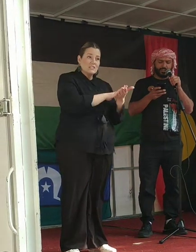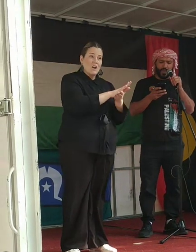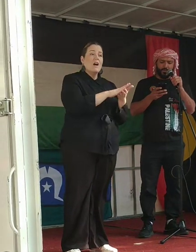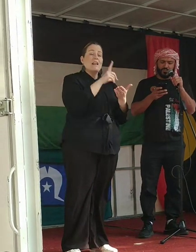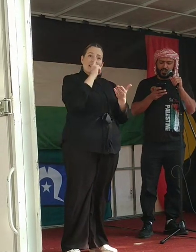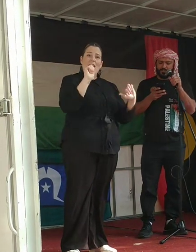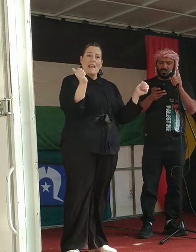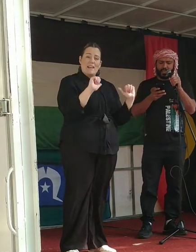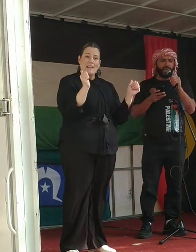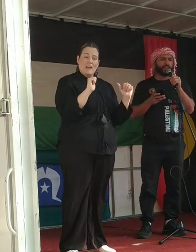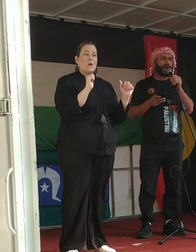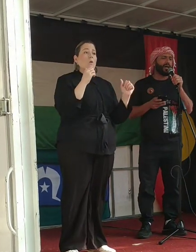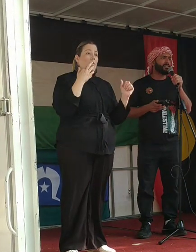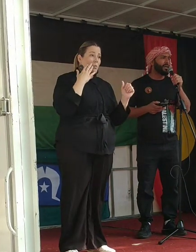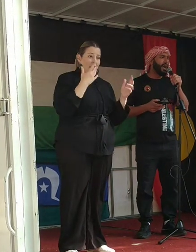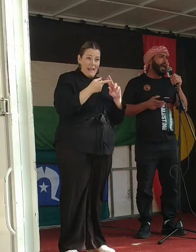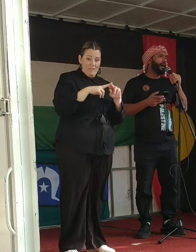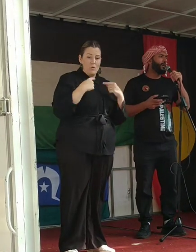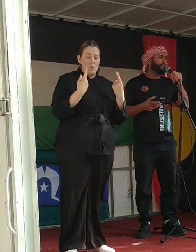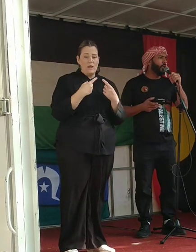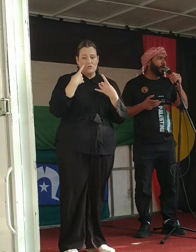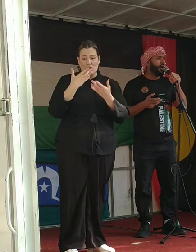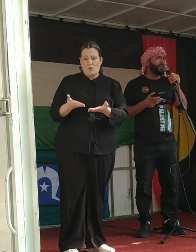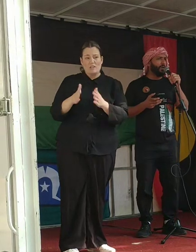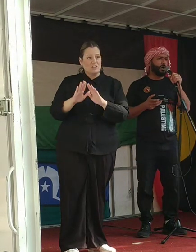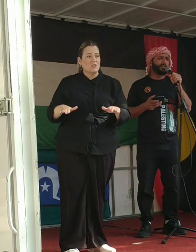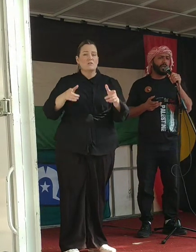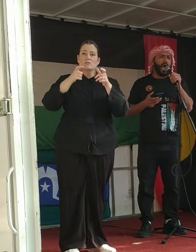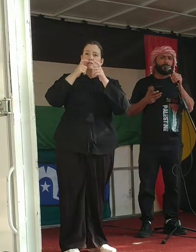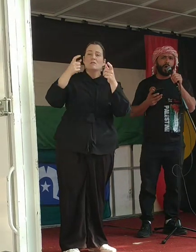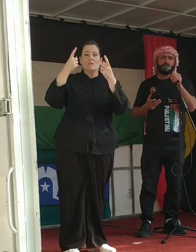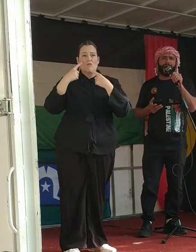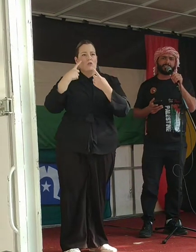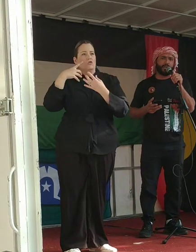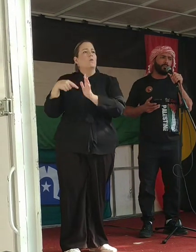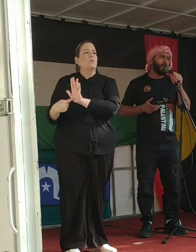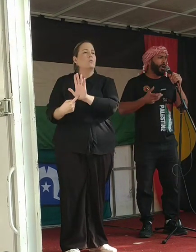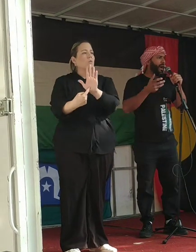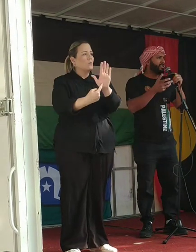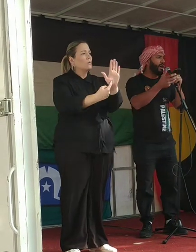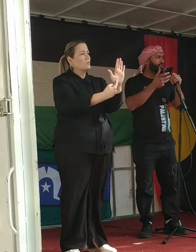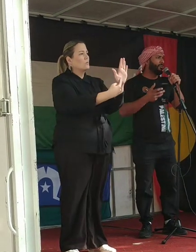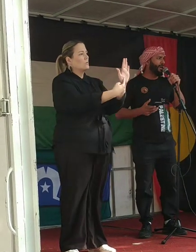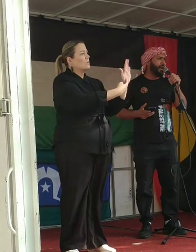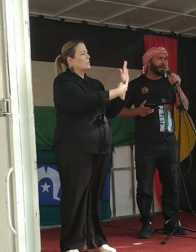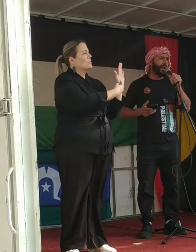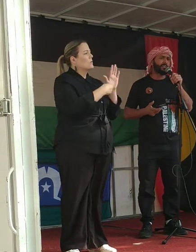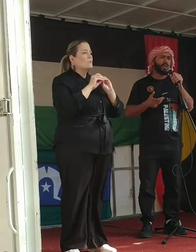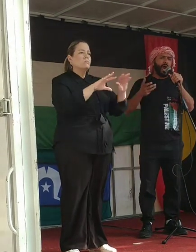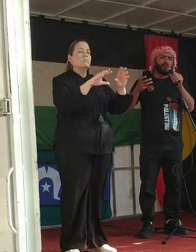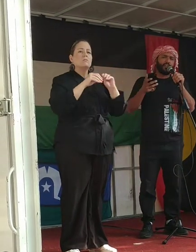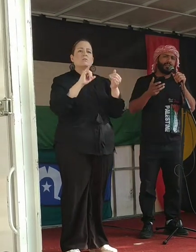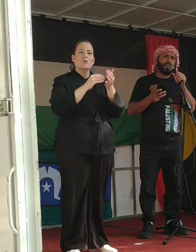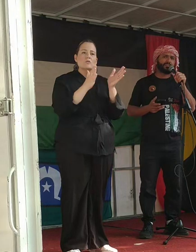make the scream of children and their cries heard all over the world and broadcast them on our social media